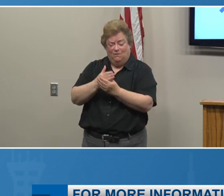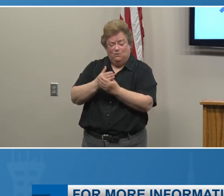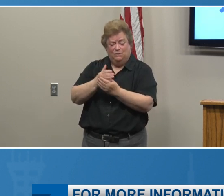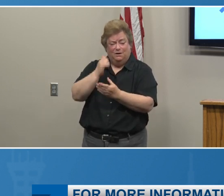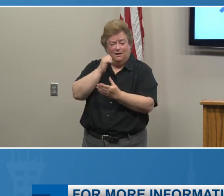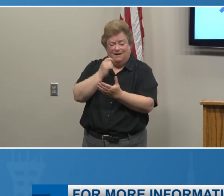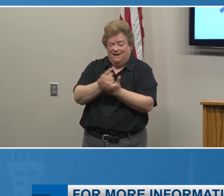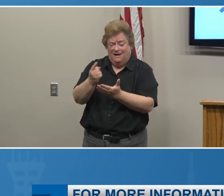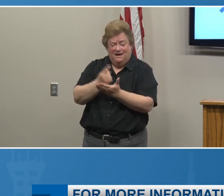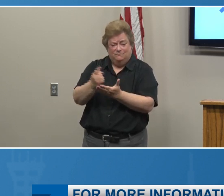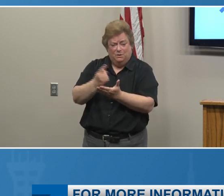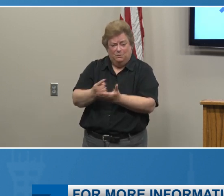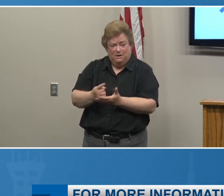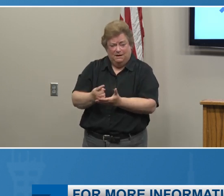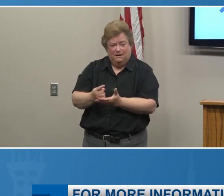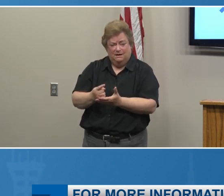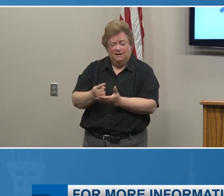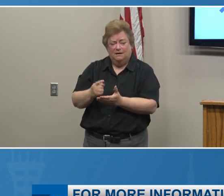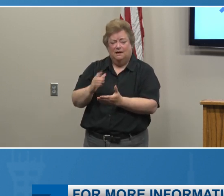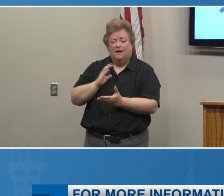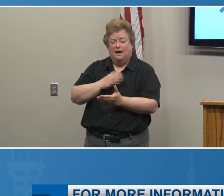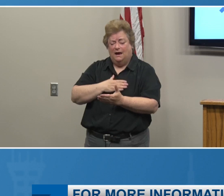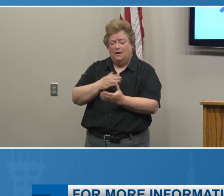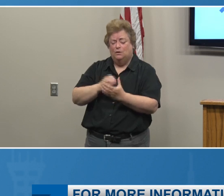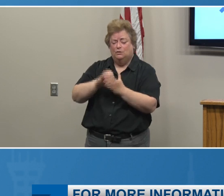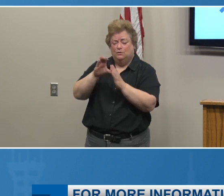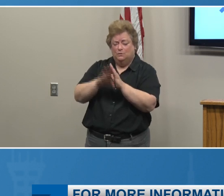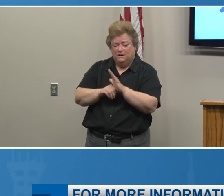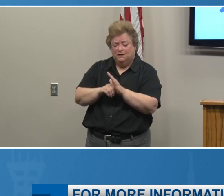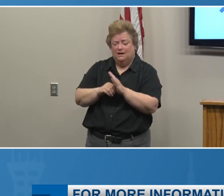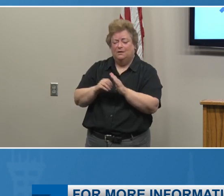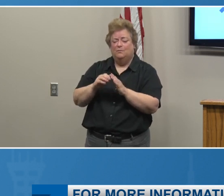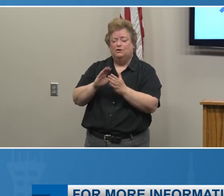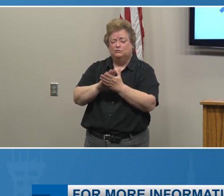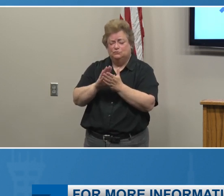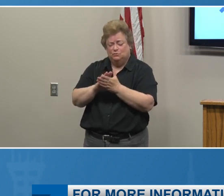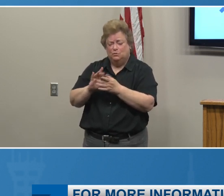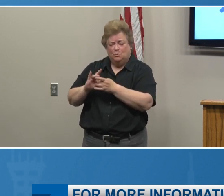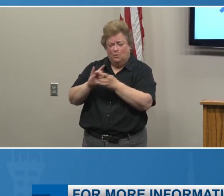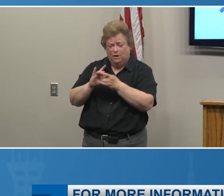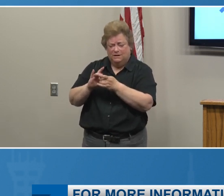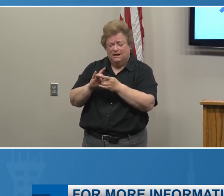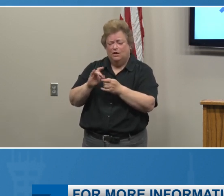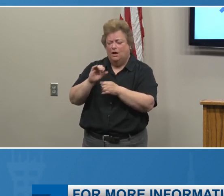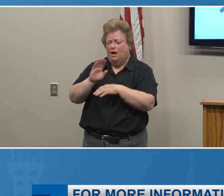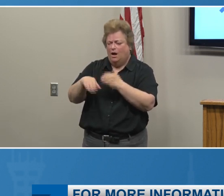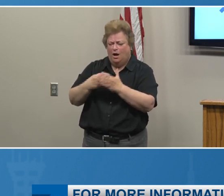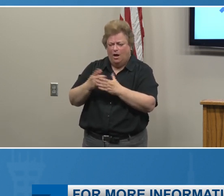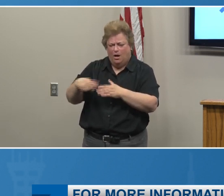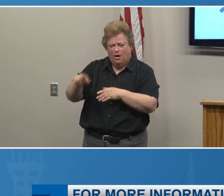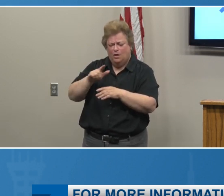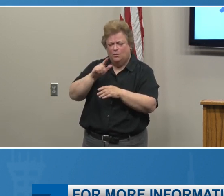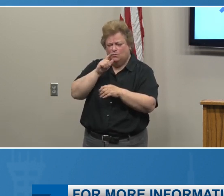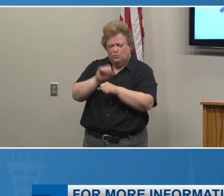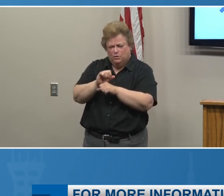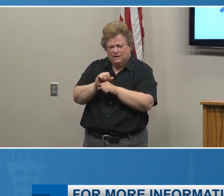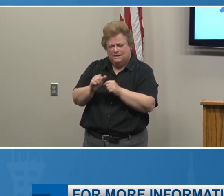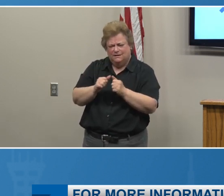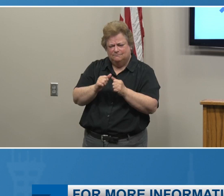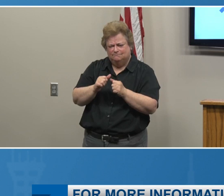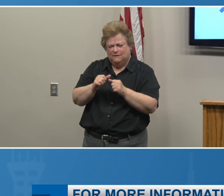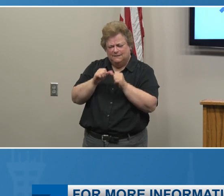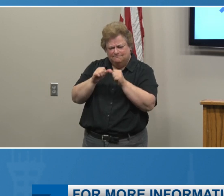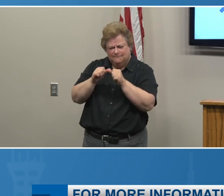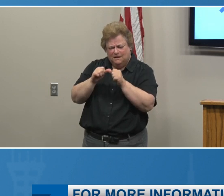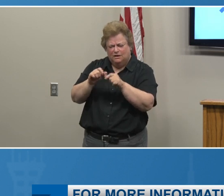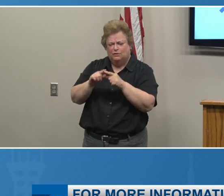curriculum and our school community coordinator teams are all working diligently at this point to